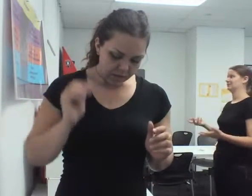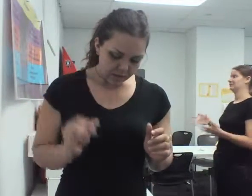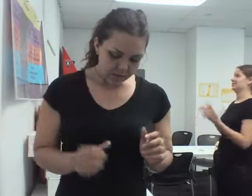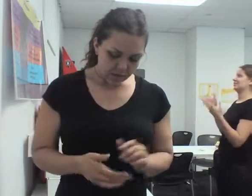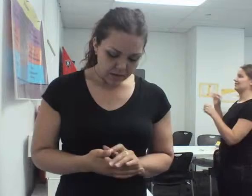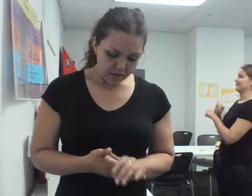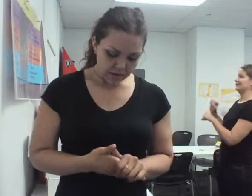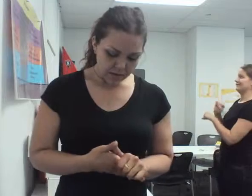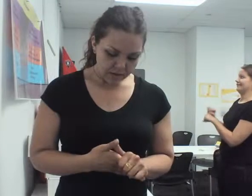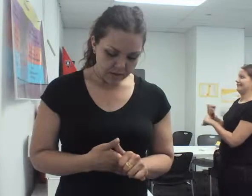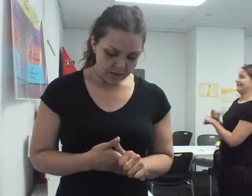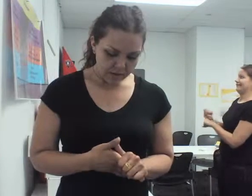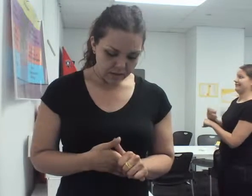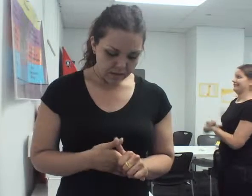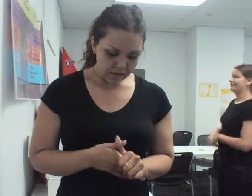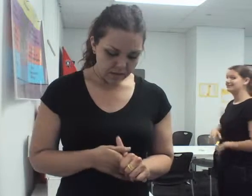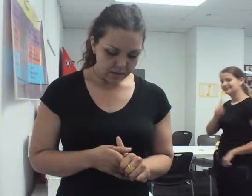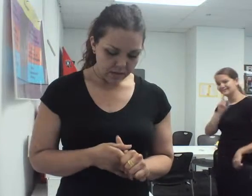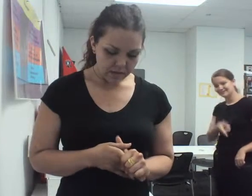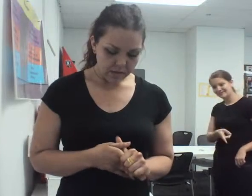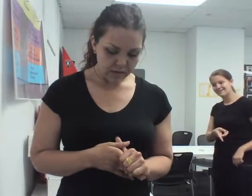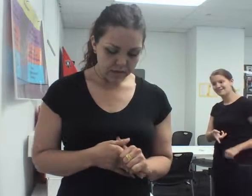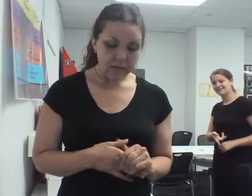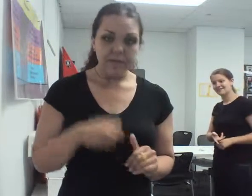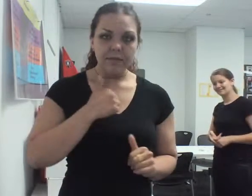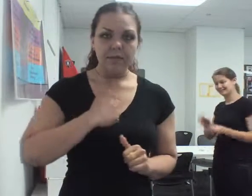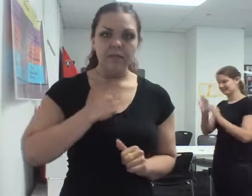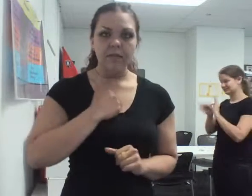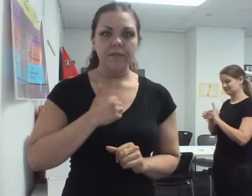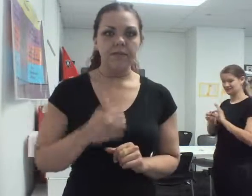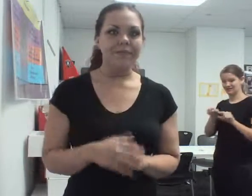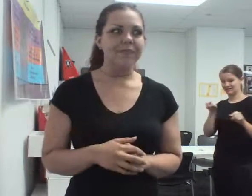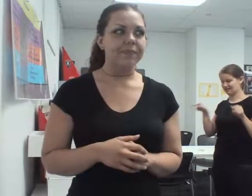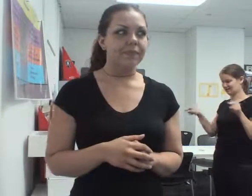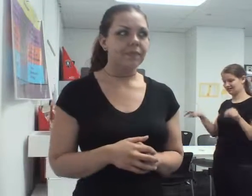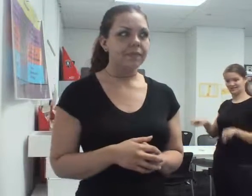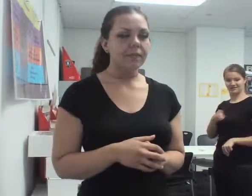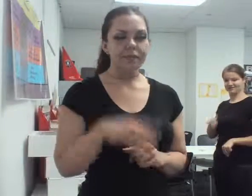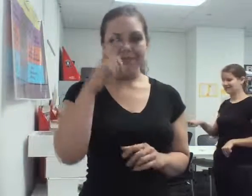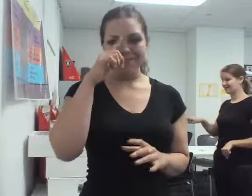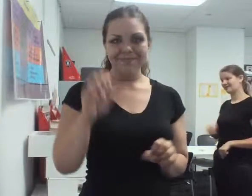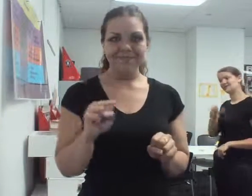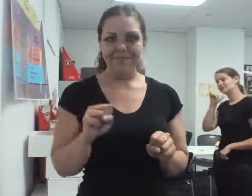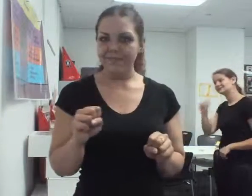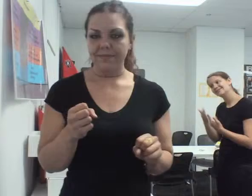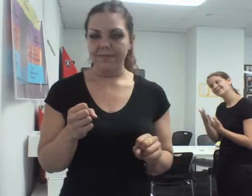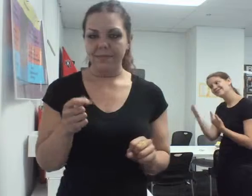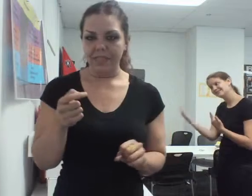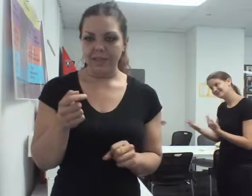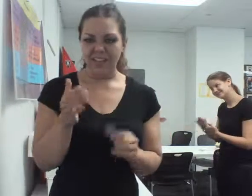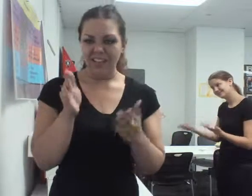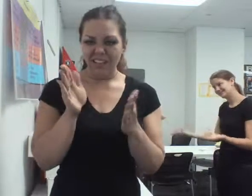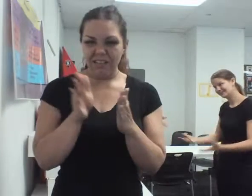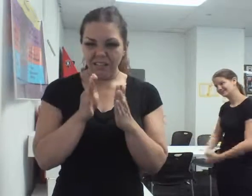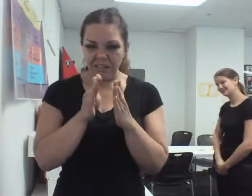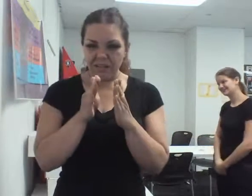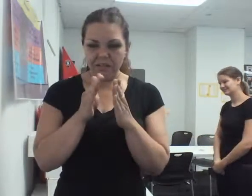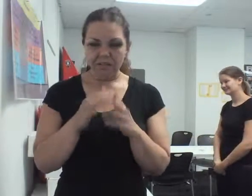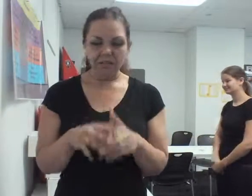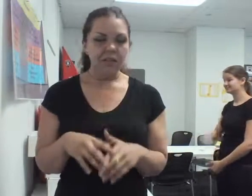Sure. Going from ASL to English to ASL and interpreting, it's not as easy as anybody thinks. Third person is the